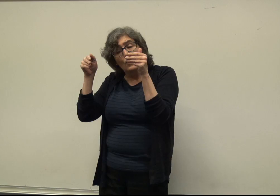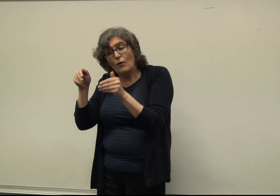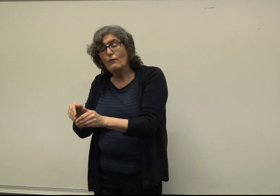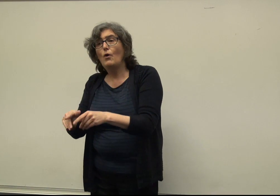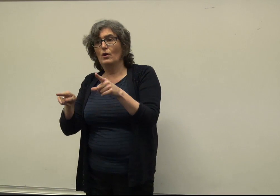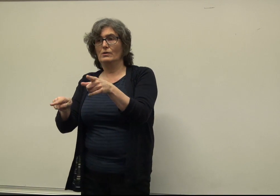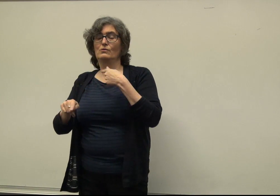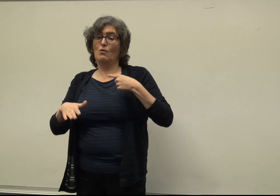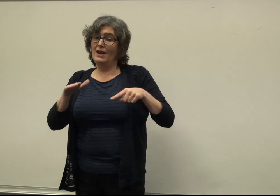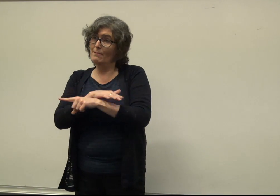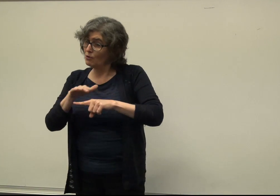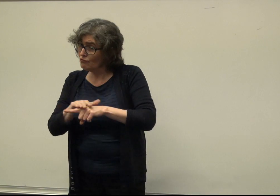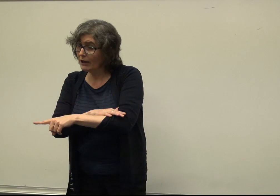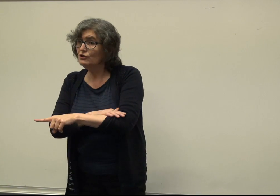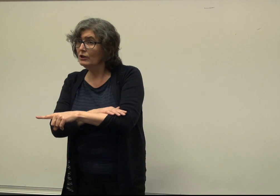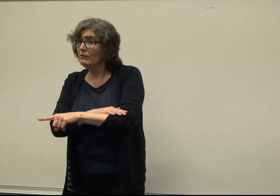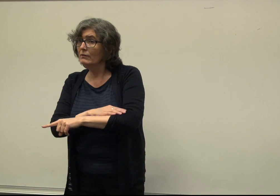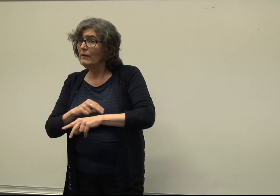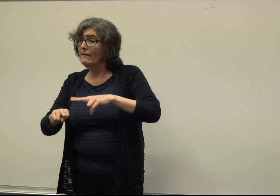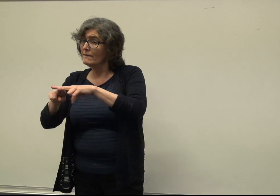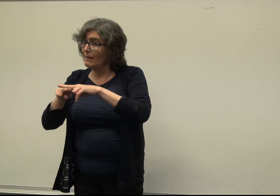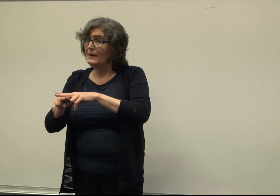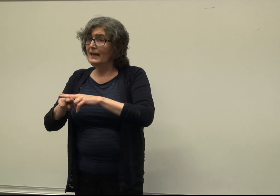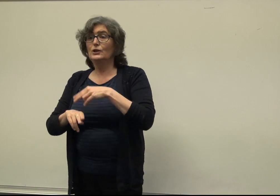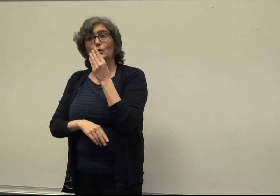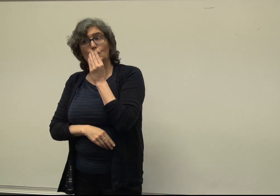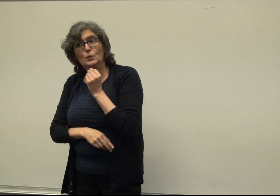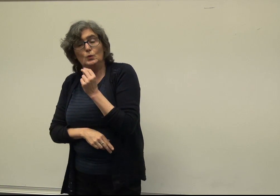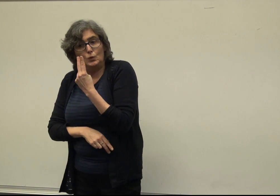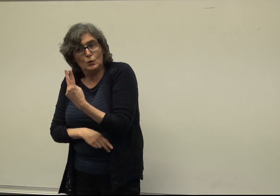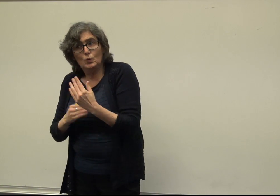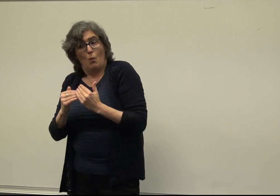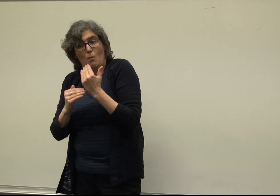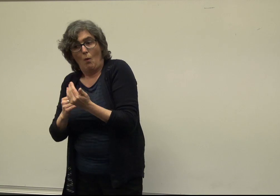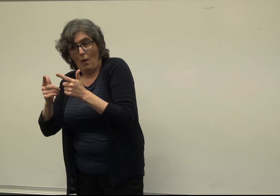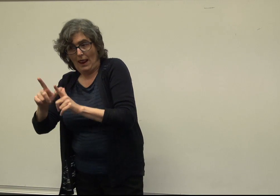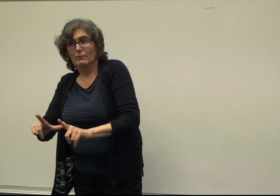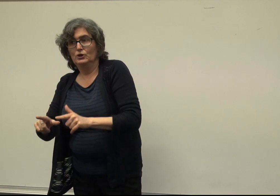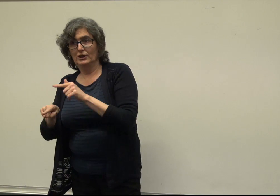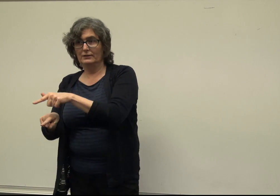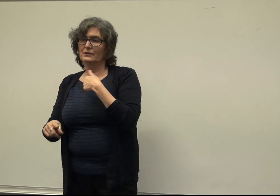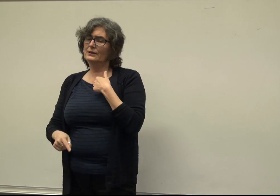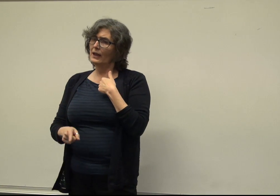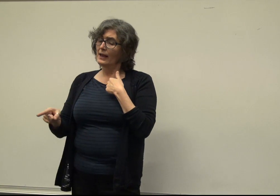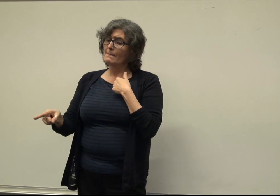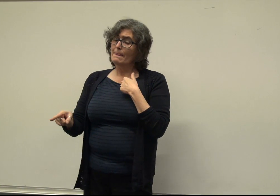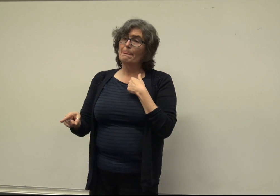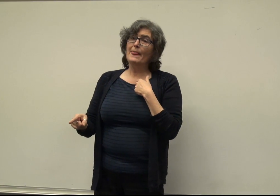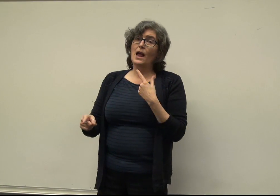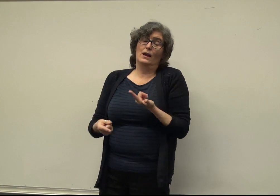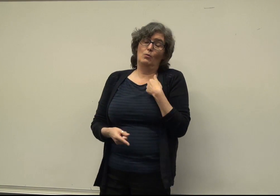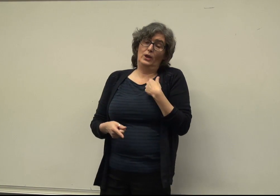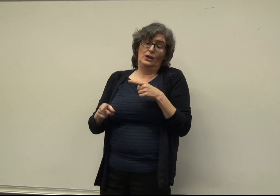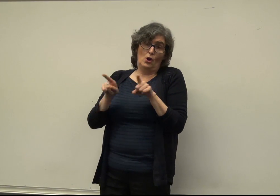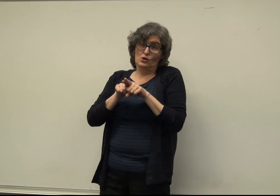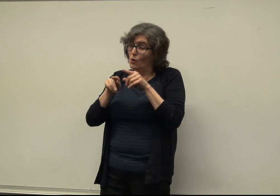to switch to the majority language. We deal with bilingualism in minority languages. We do a lot of